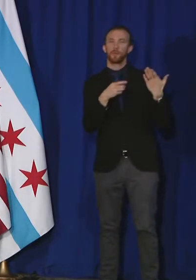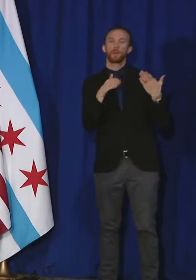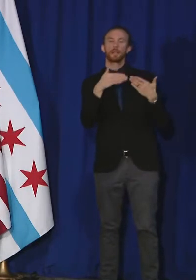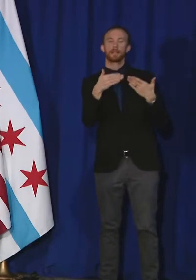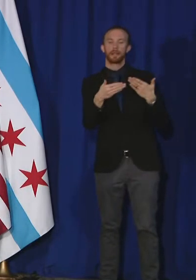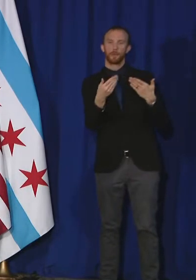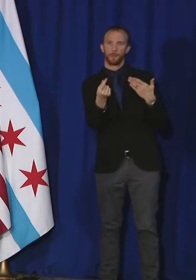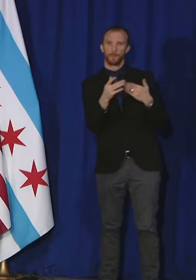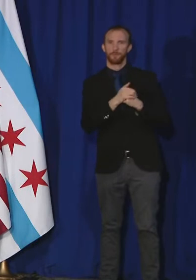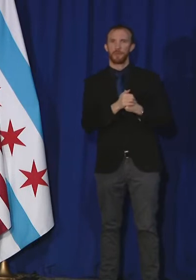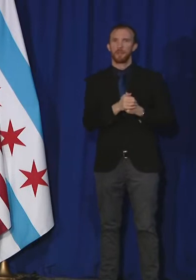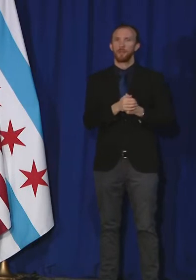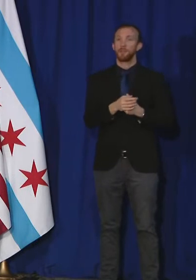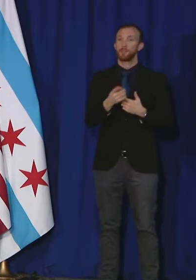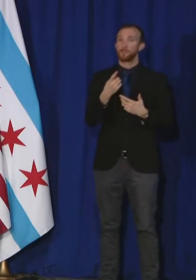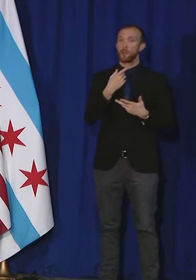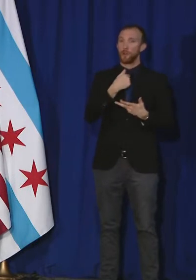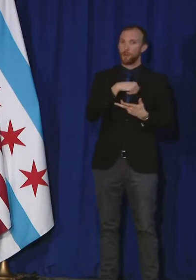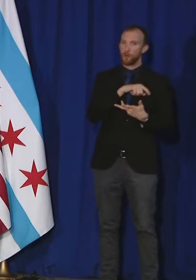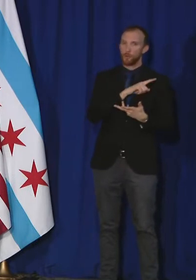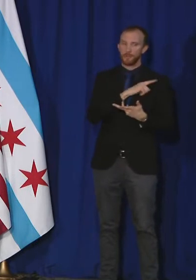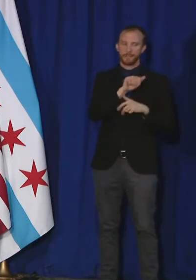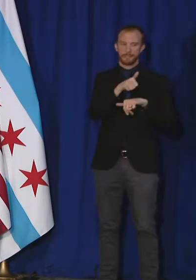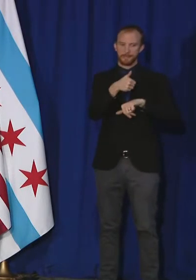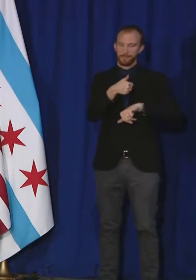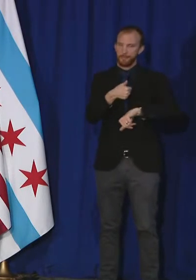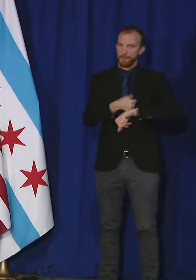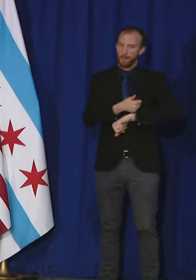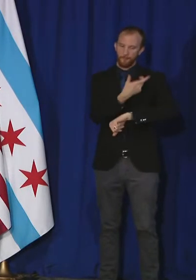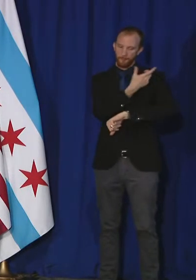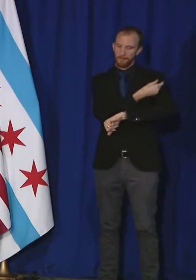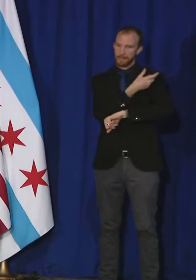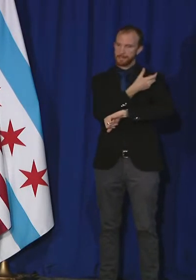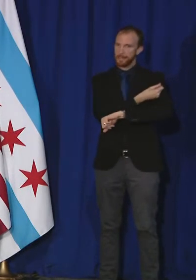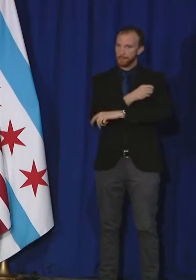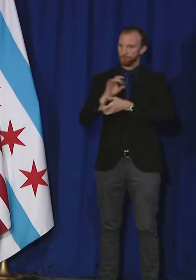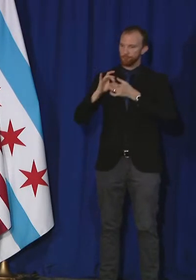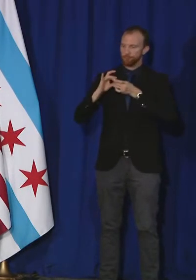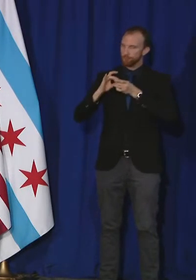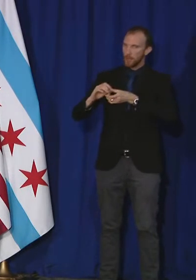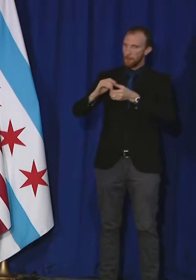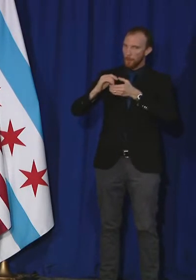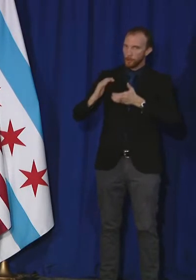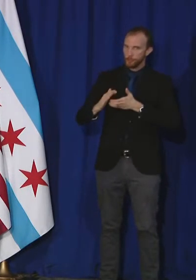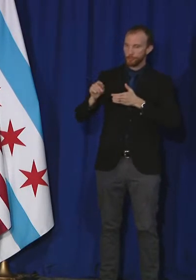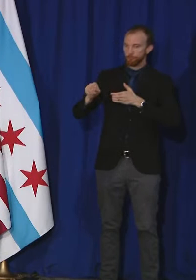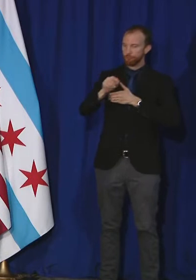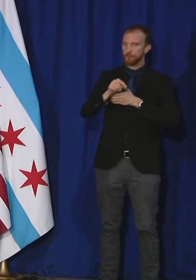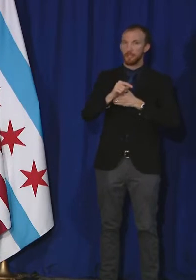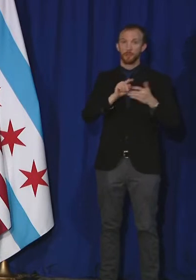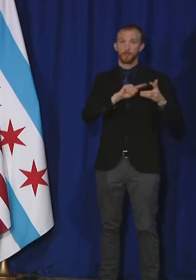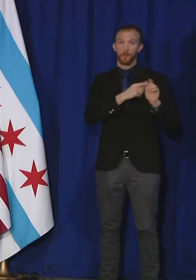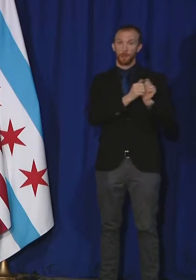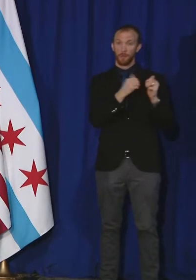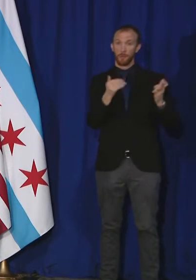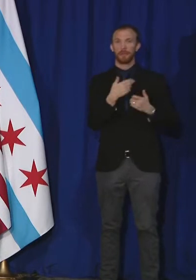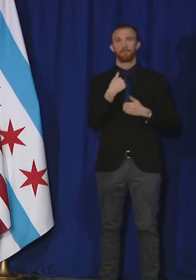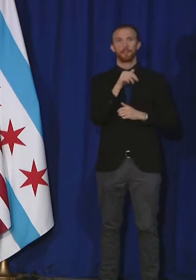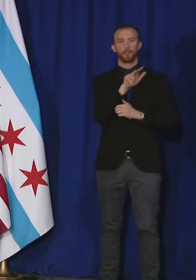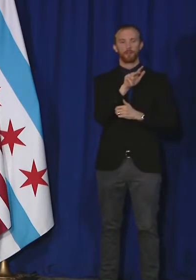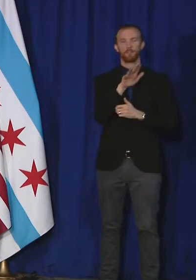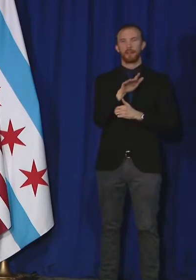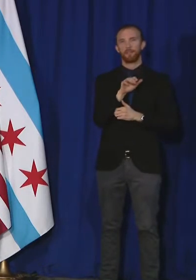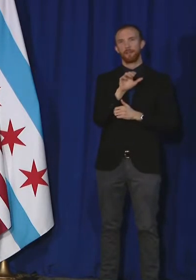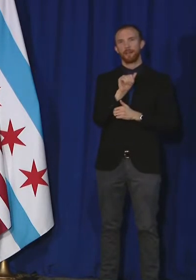next? So we are building vaccinating partners just as quickly as we can. We started, obviously, with our 35 acute